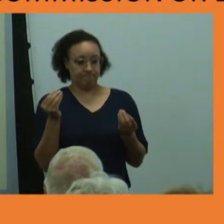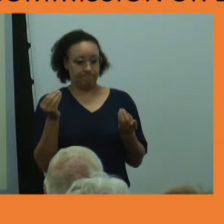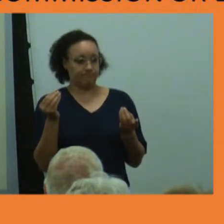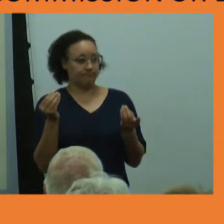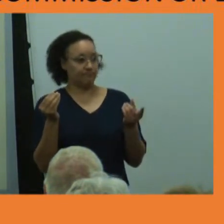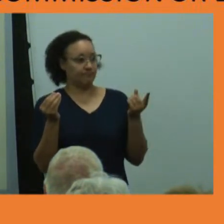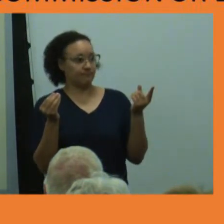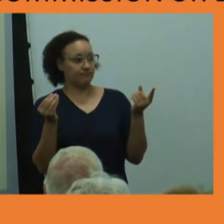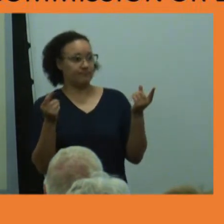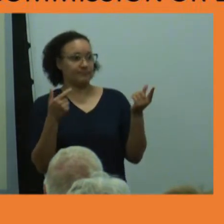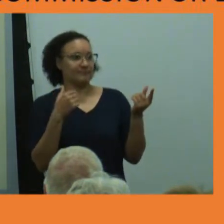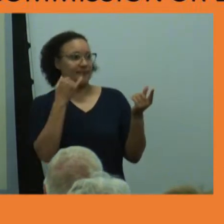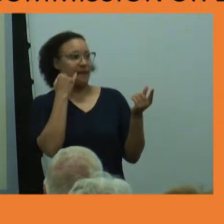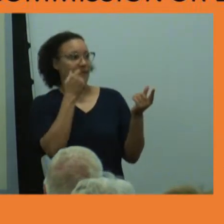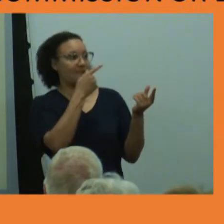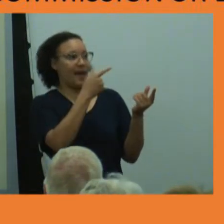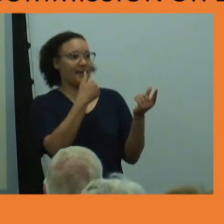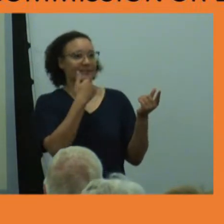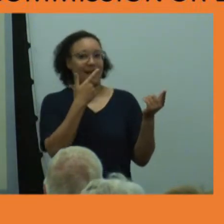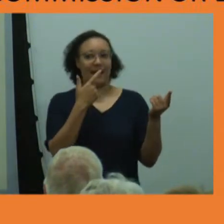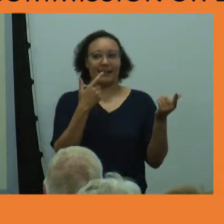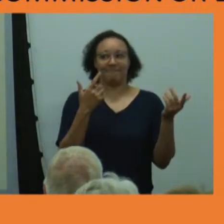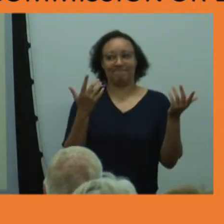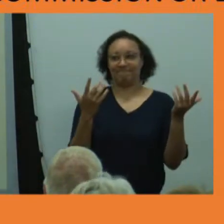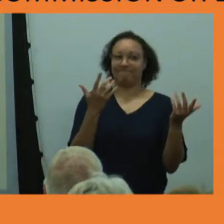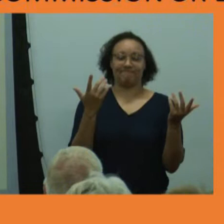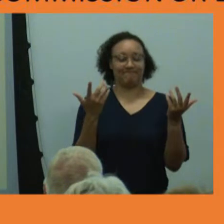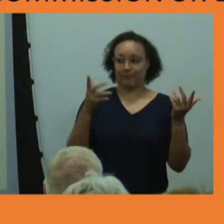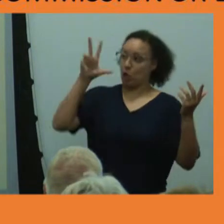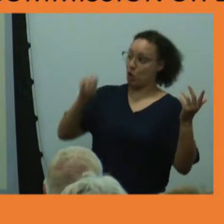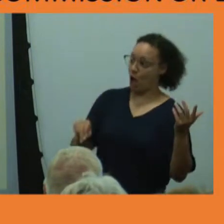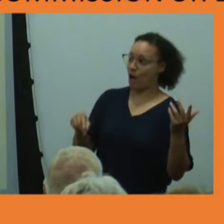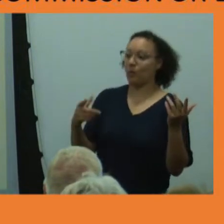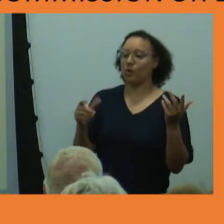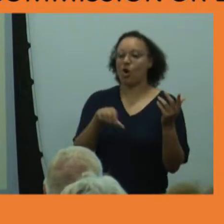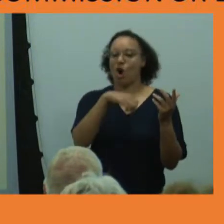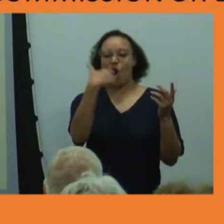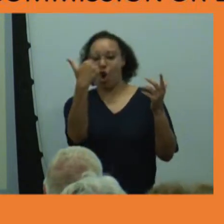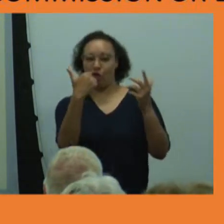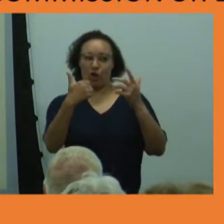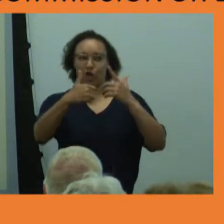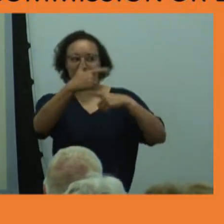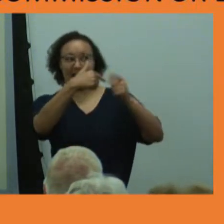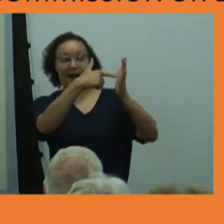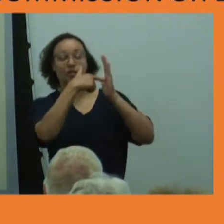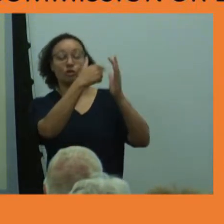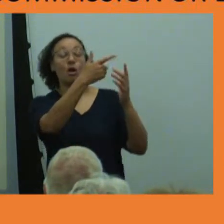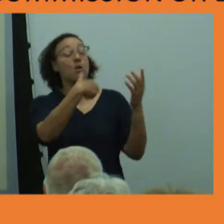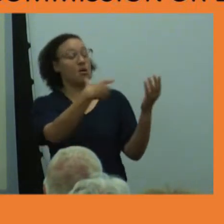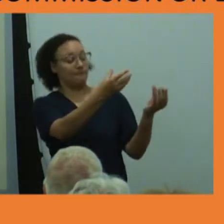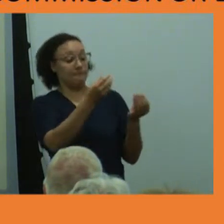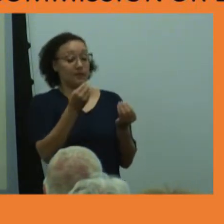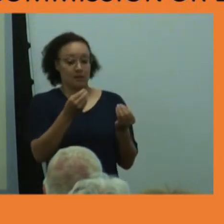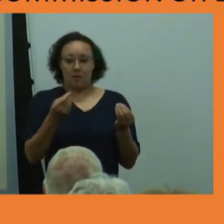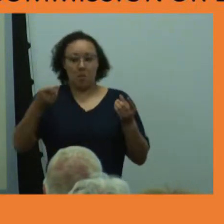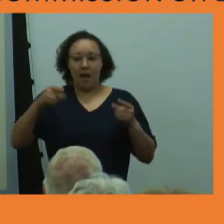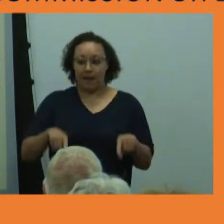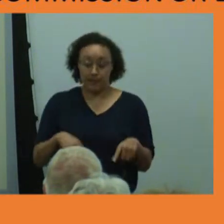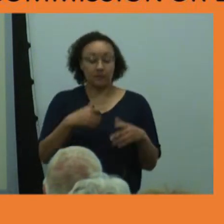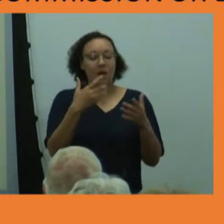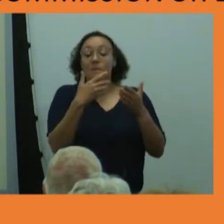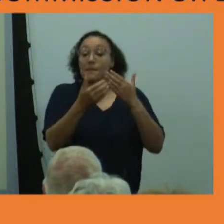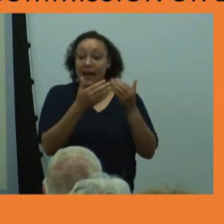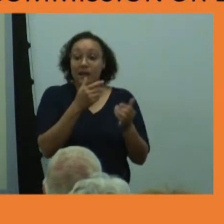well, some kind of obscene sign to the Supreme Court. So, but in theory, the Supreme Court reviews it